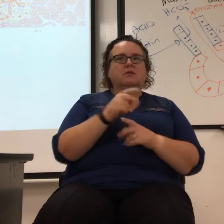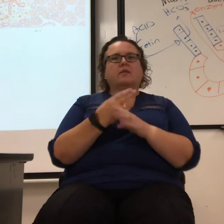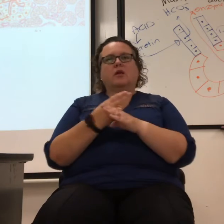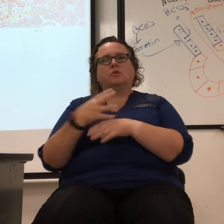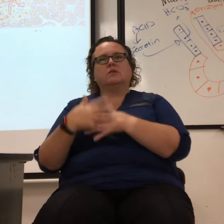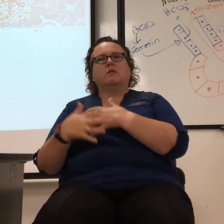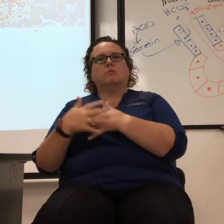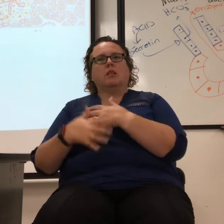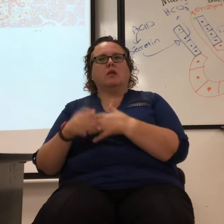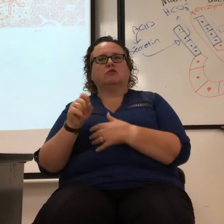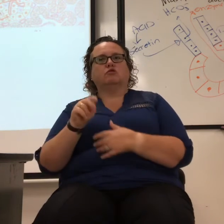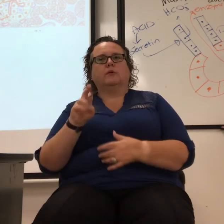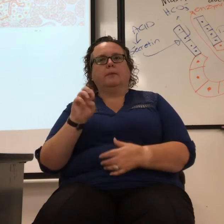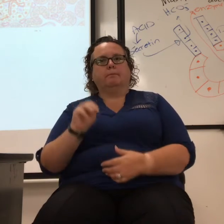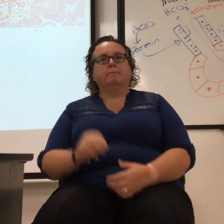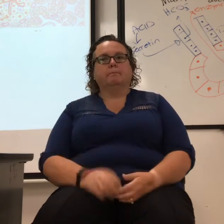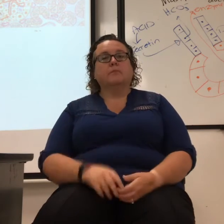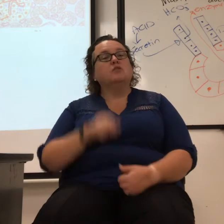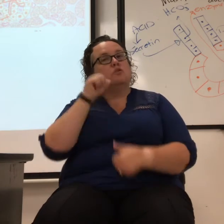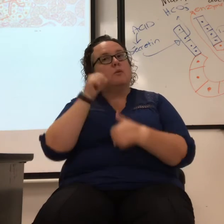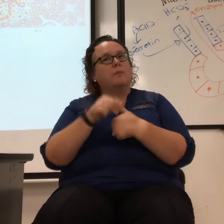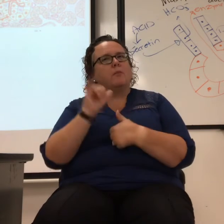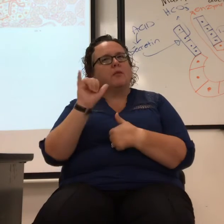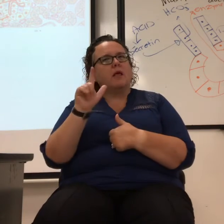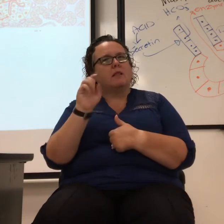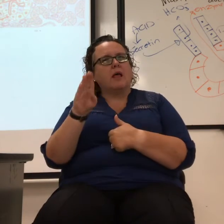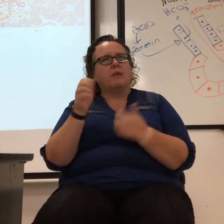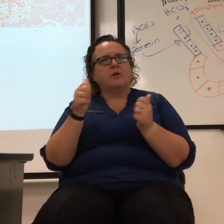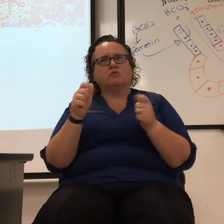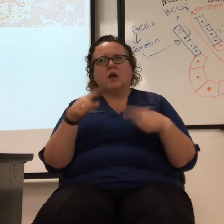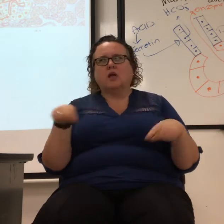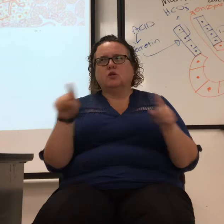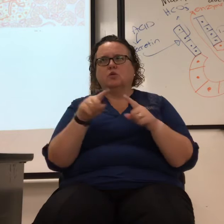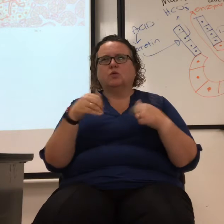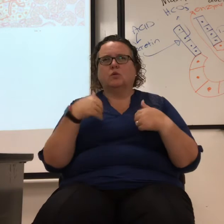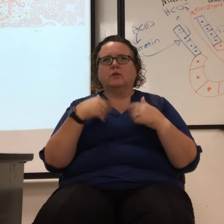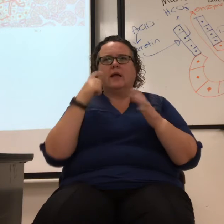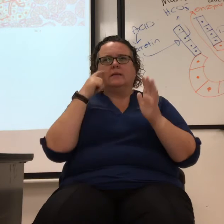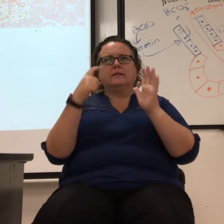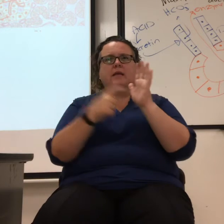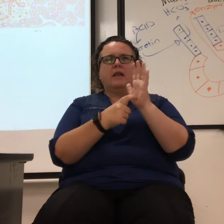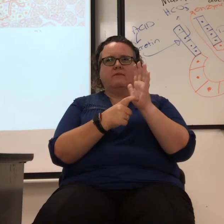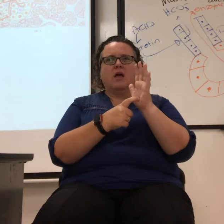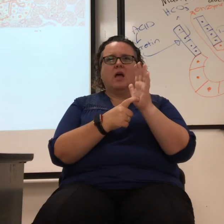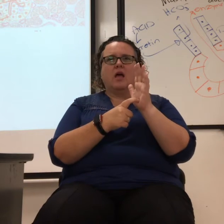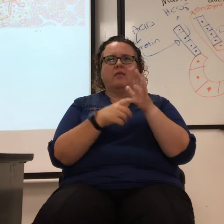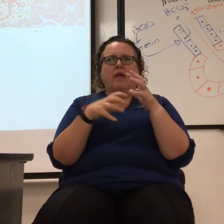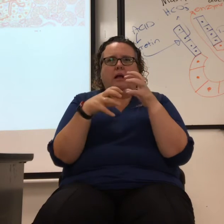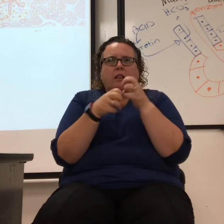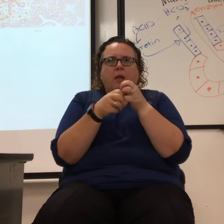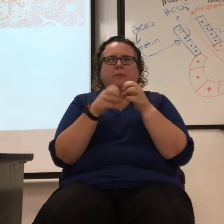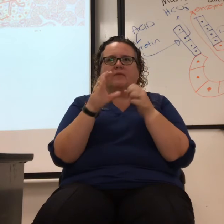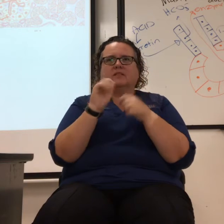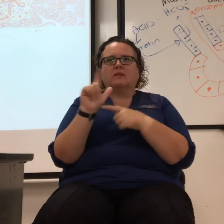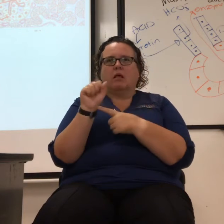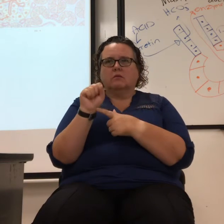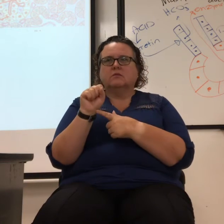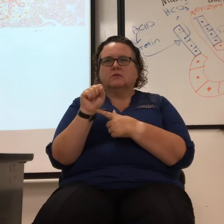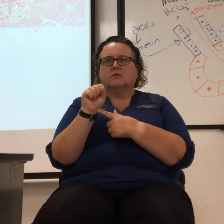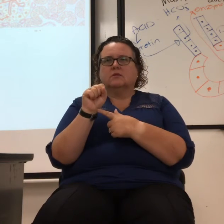So remember that lab I tried to have you identify that clump of cells,